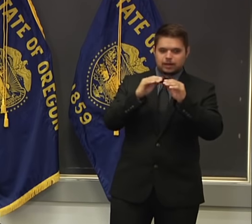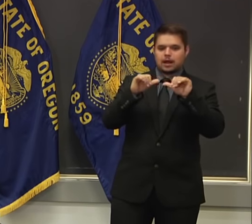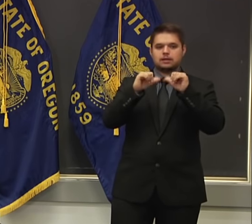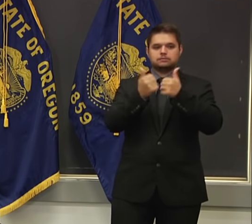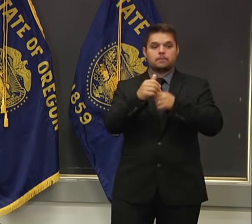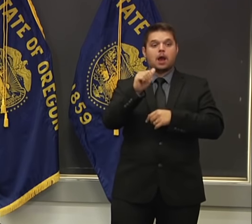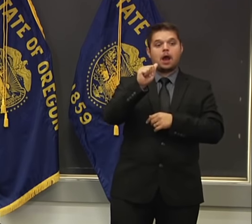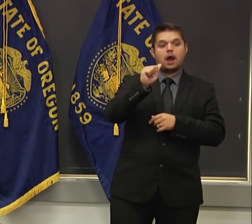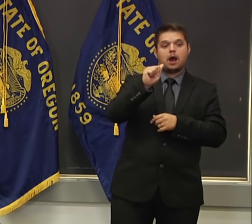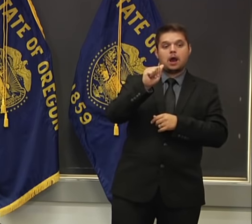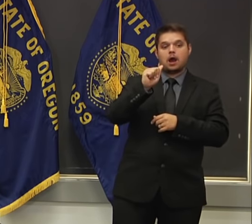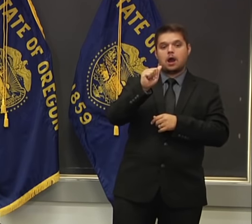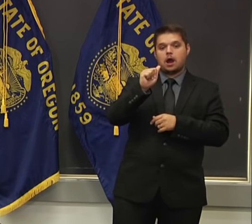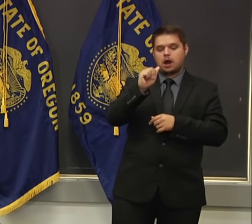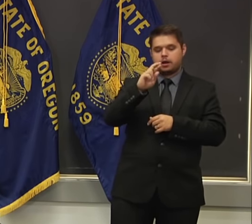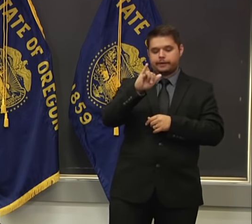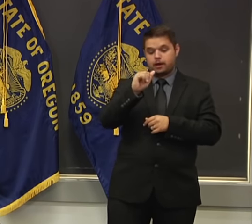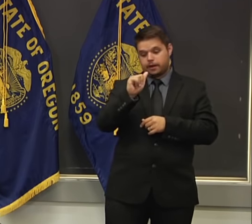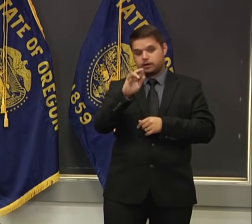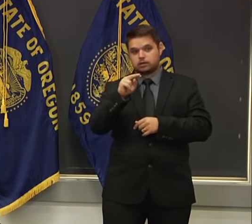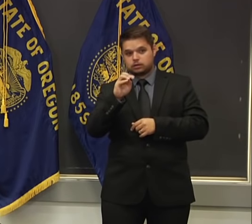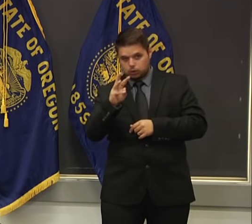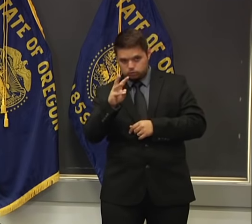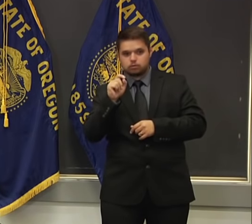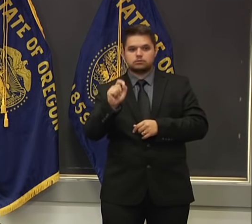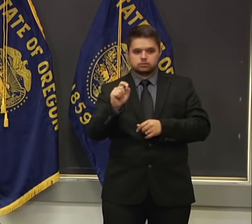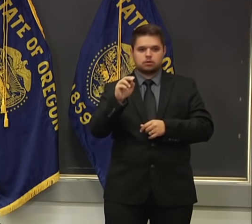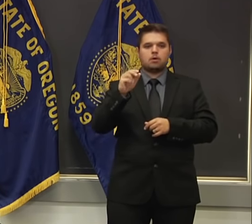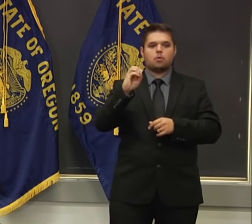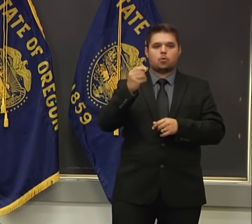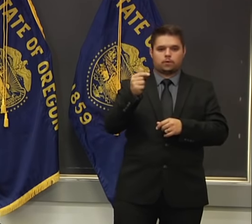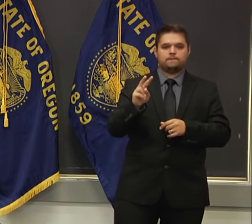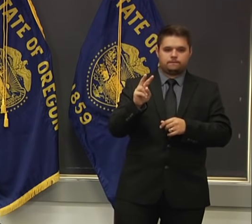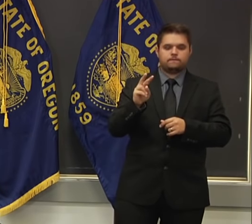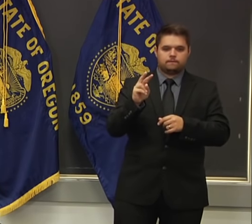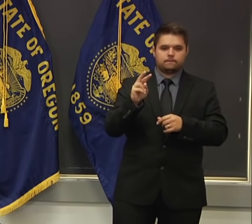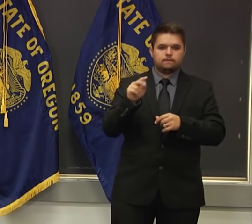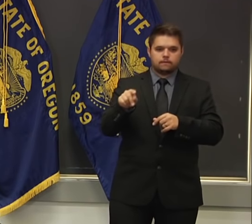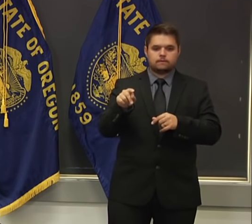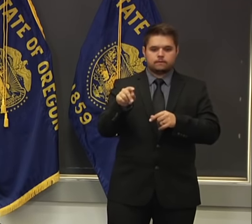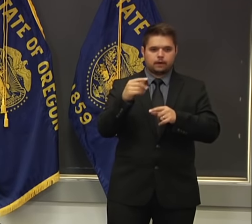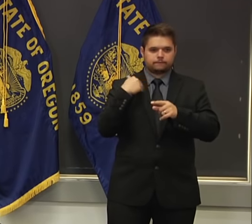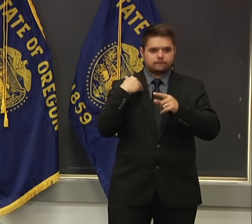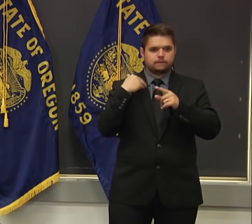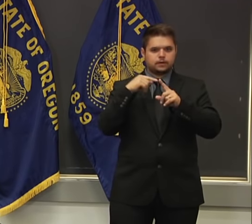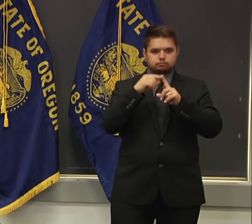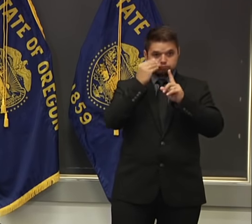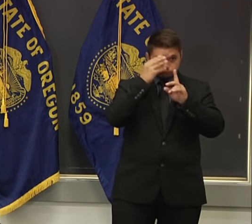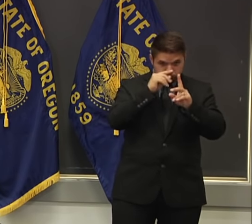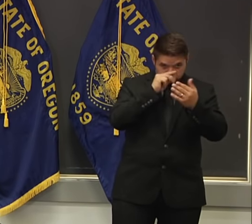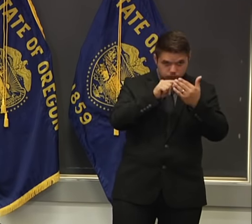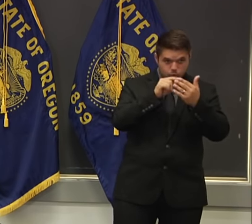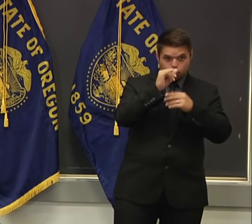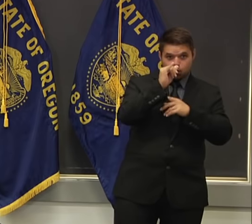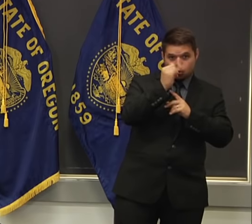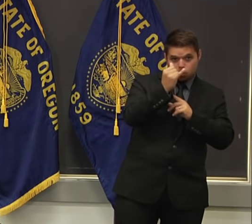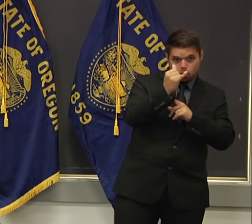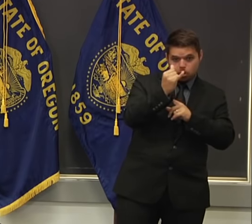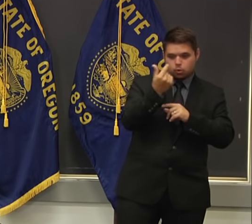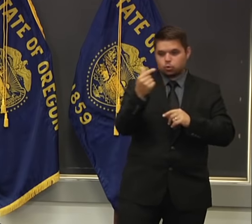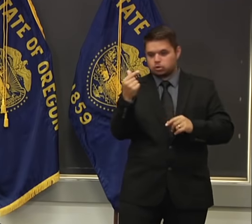airnow.gov. AirNow is all one word, .gov. Once you see yellow or green, meaning moderate or good